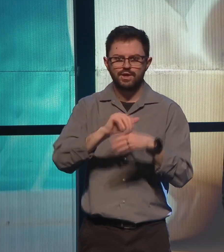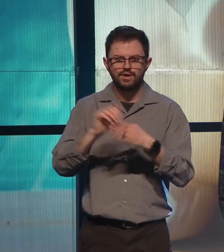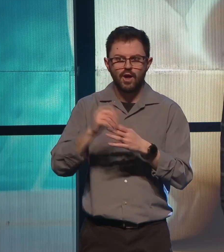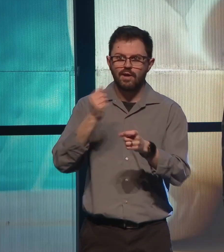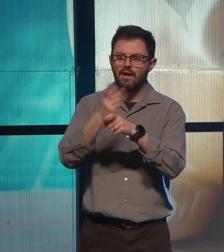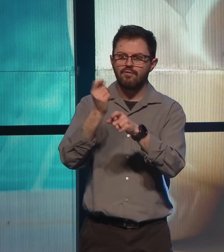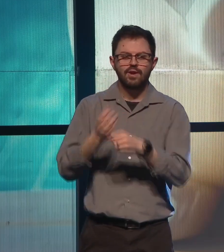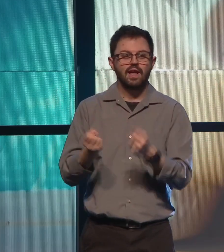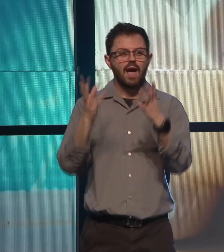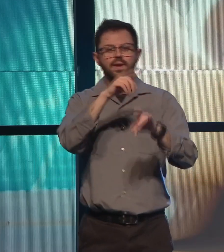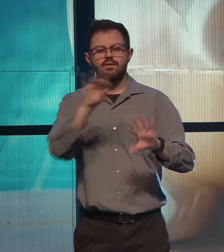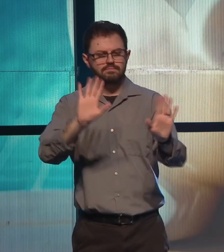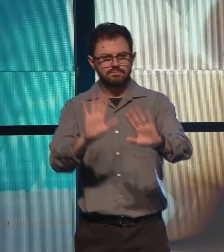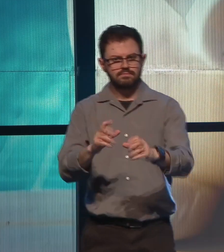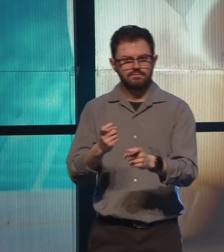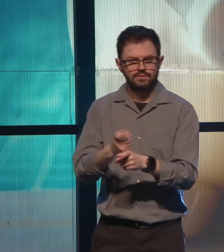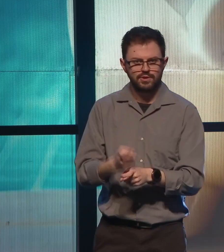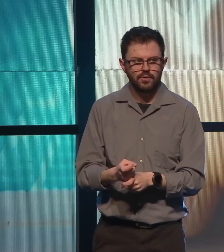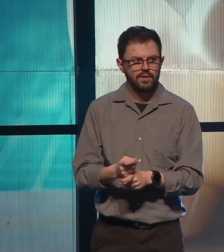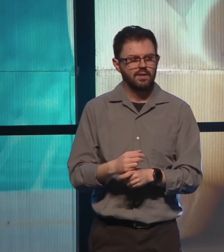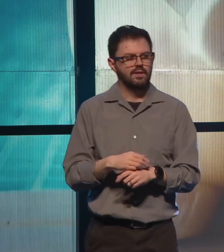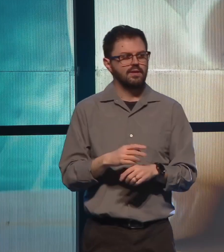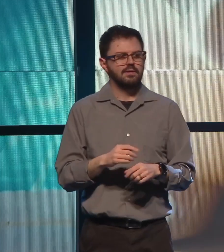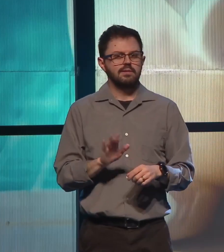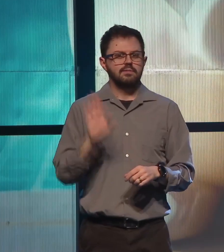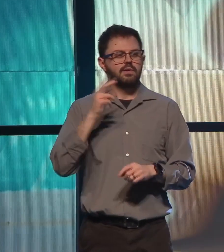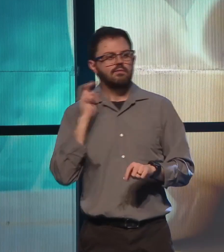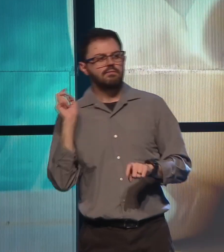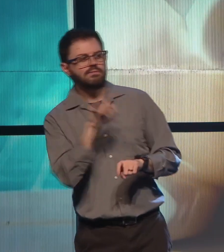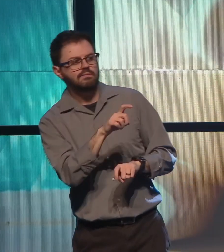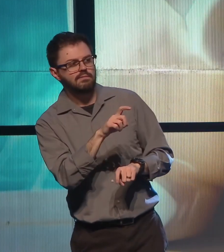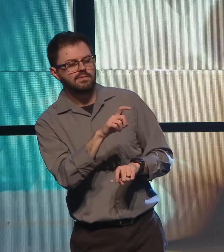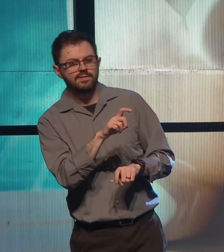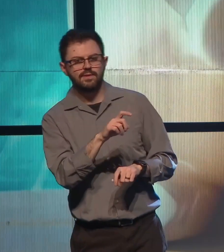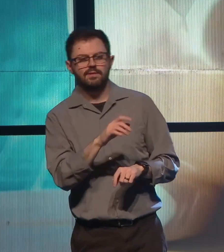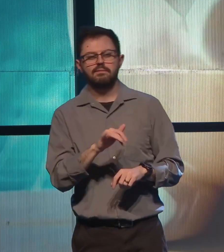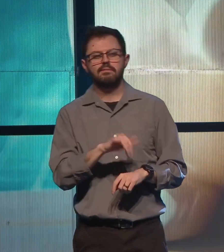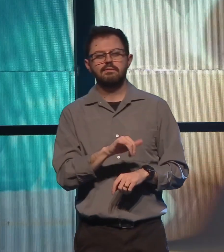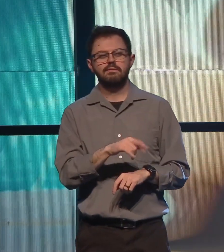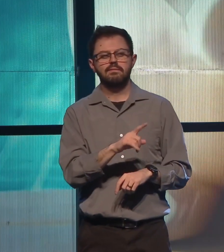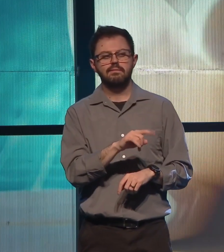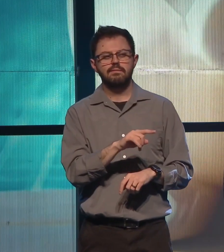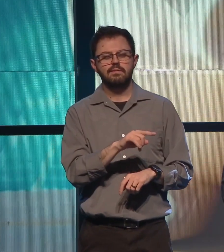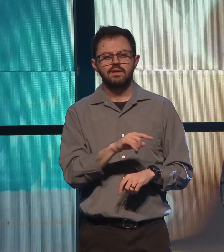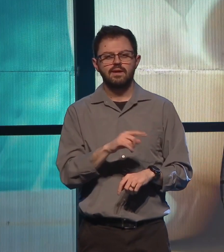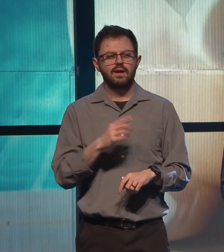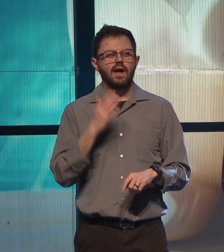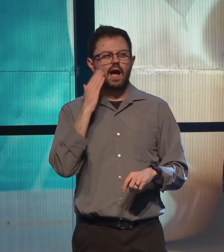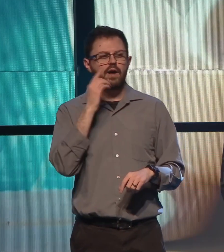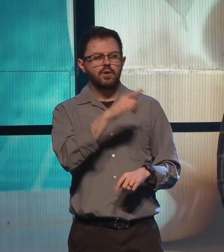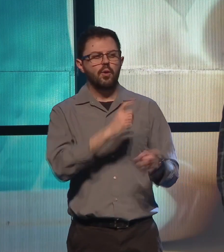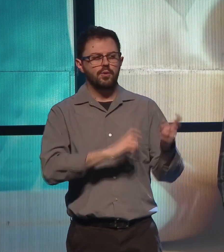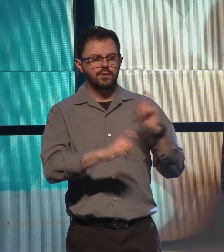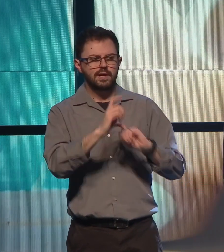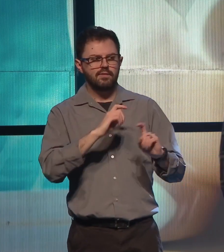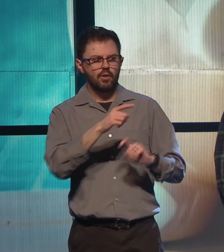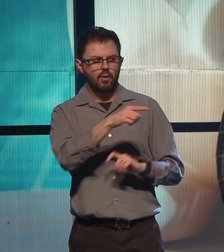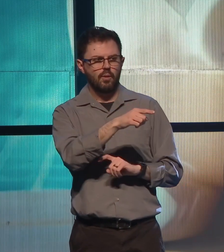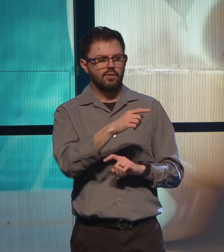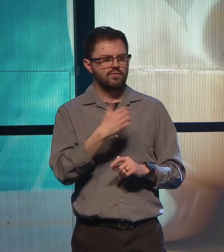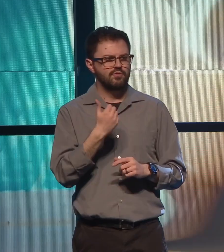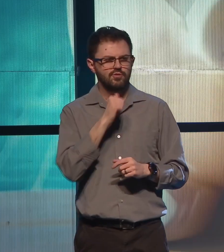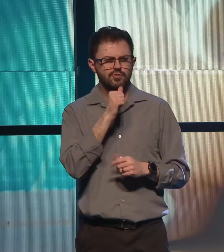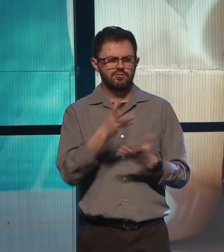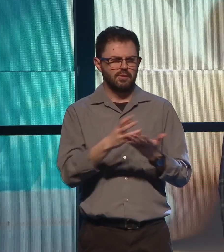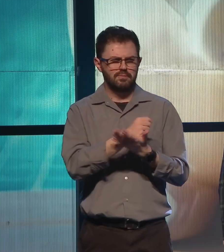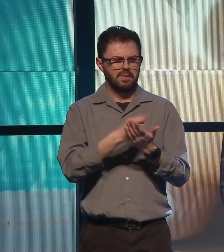kidding. I'd be looking too. I'd be like, oh, no, I know you're giving. You don't make no $1 million